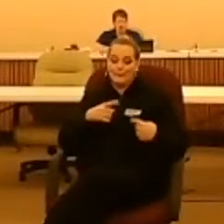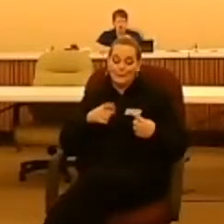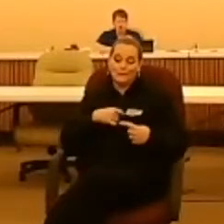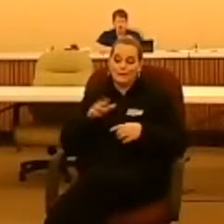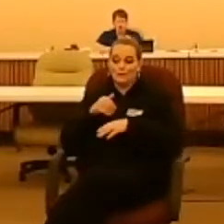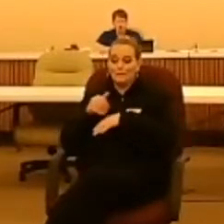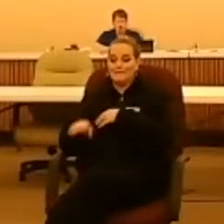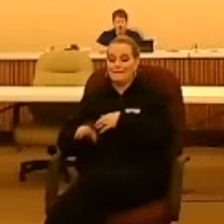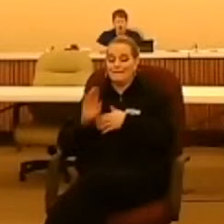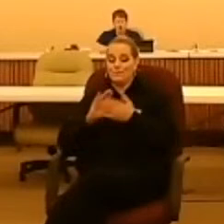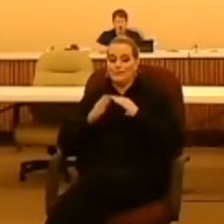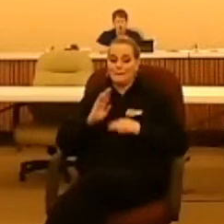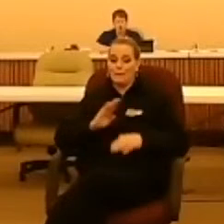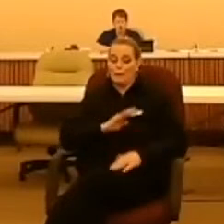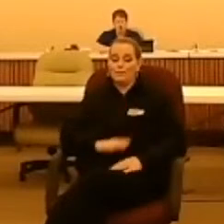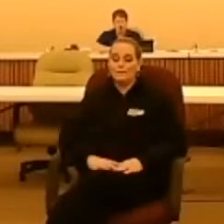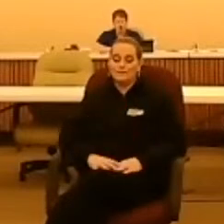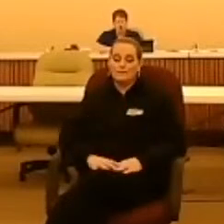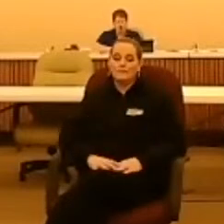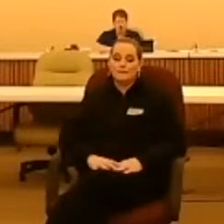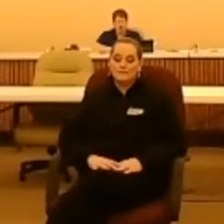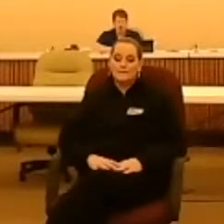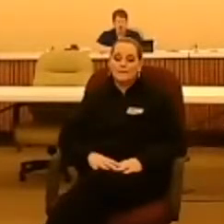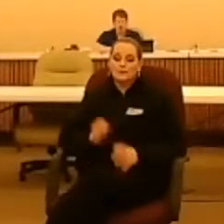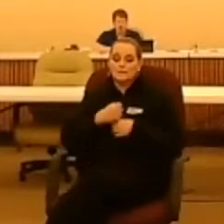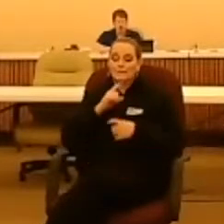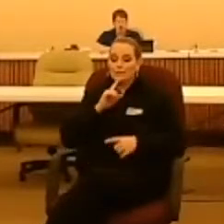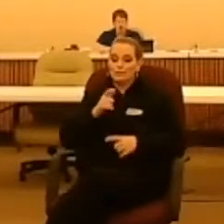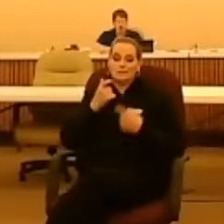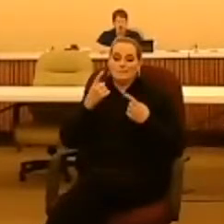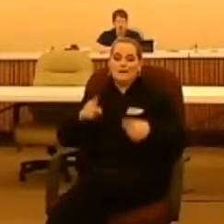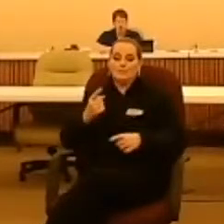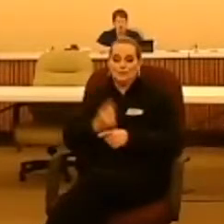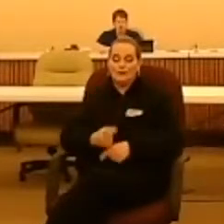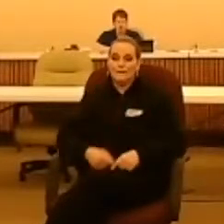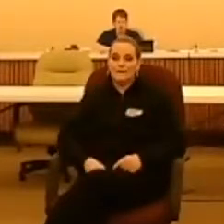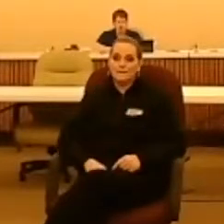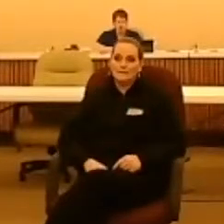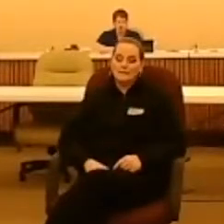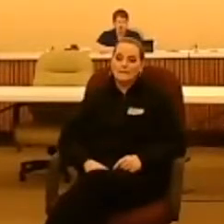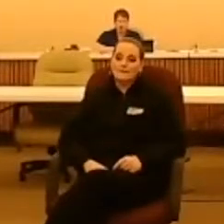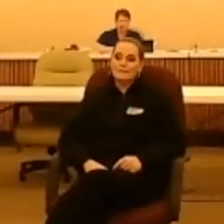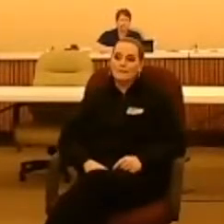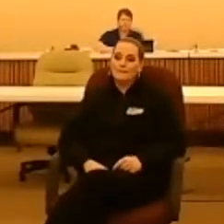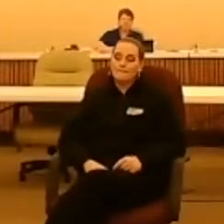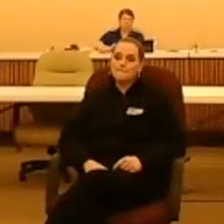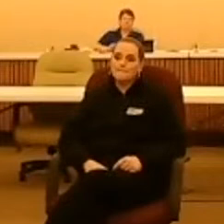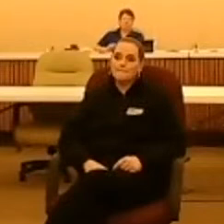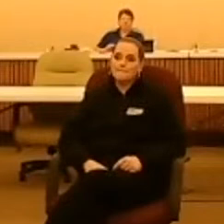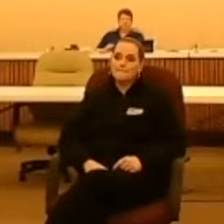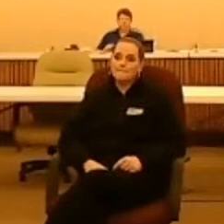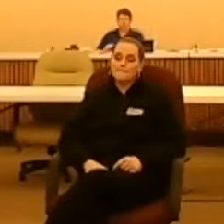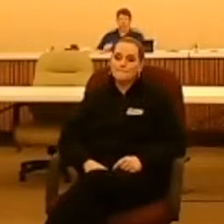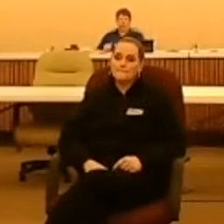then. And I would agree. Make sure it doesn't happen, right? Well, if, under the